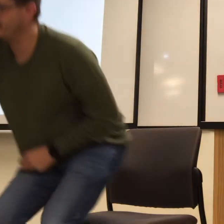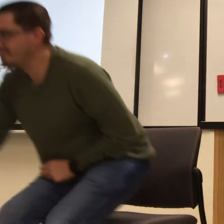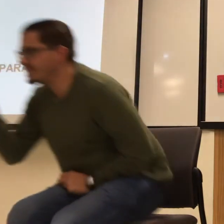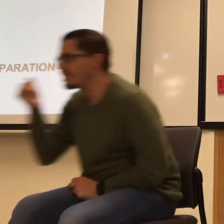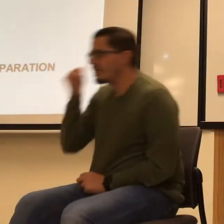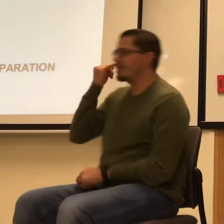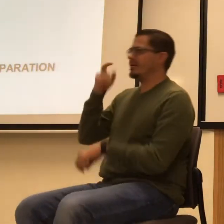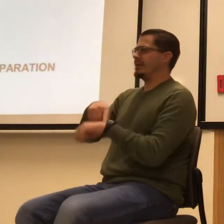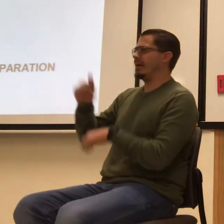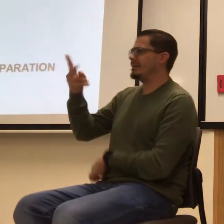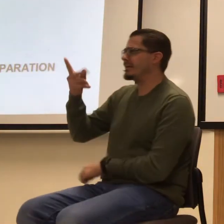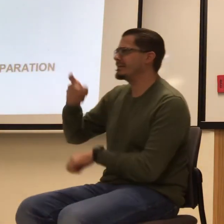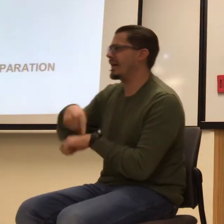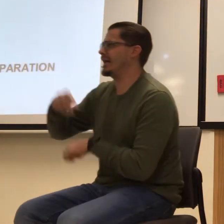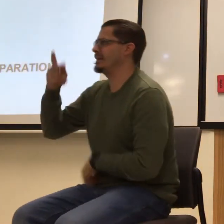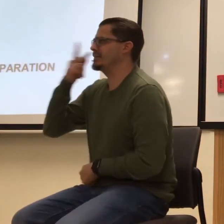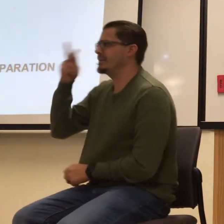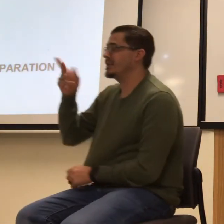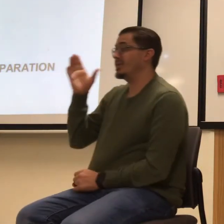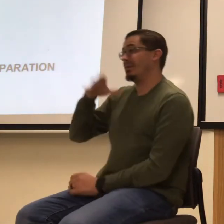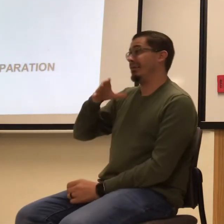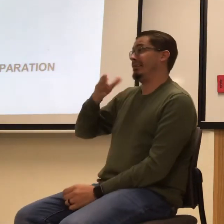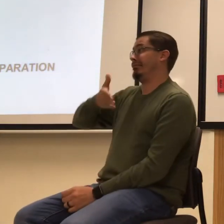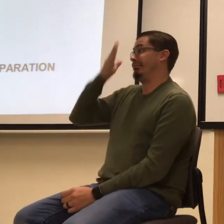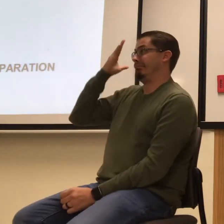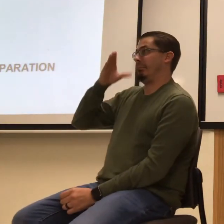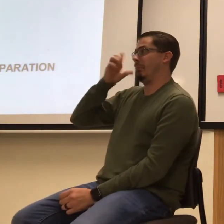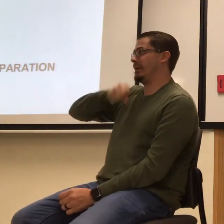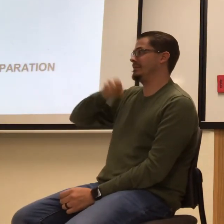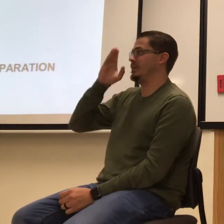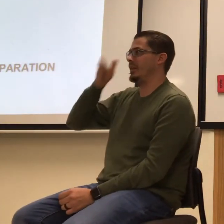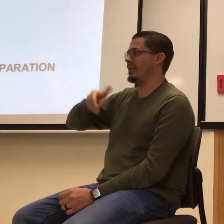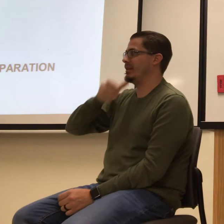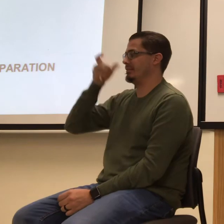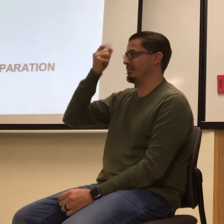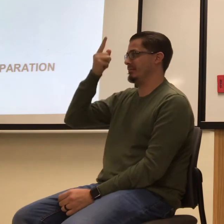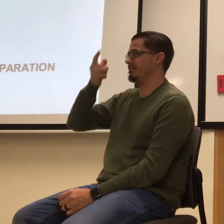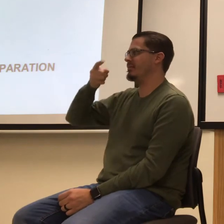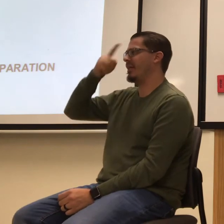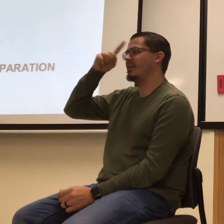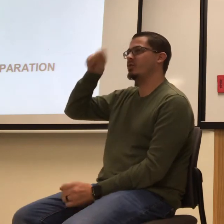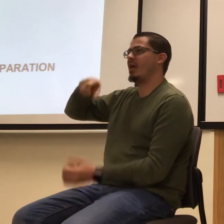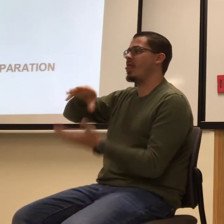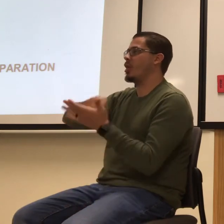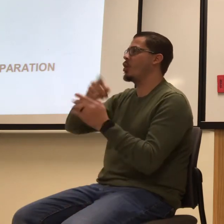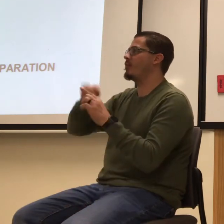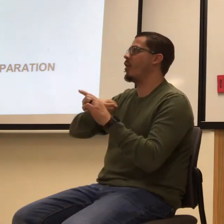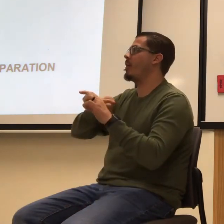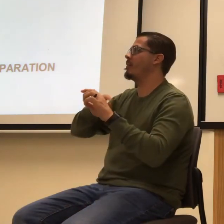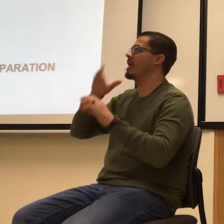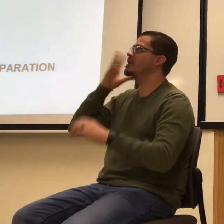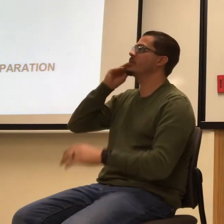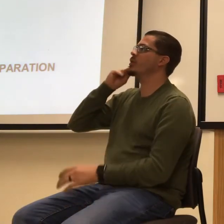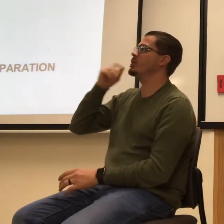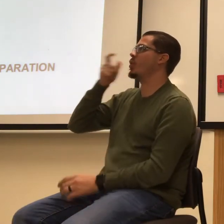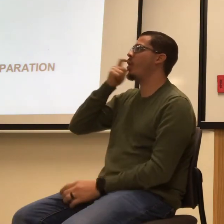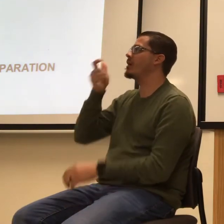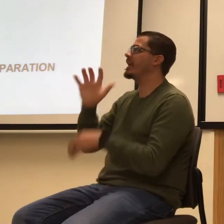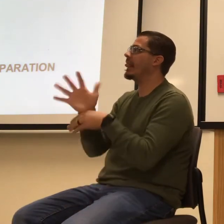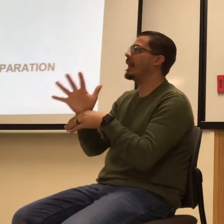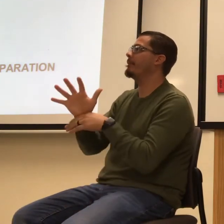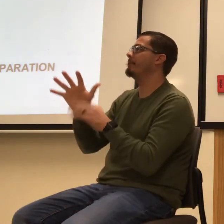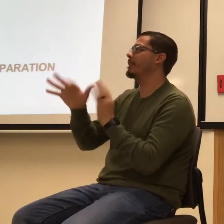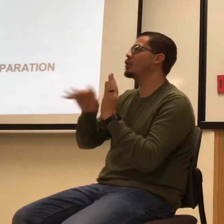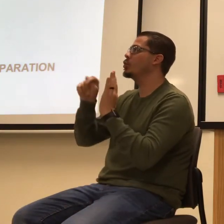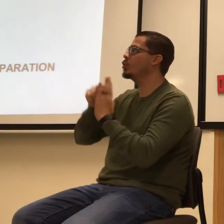you're probably gonna miss it, right? So I think what we can learn from these experiences, watching clips like this,